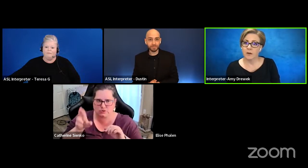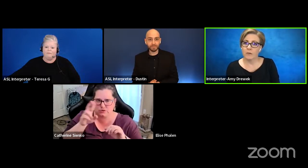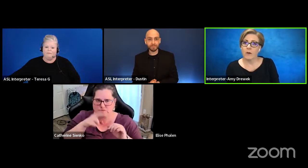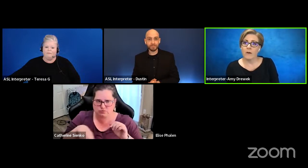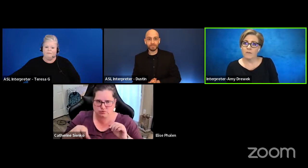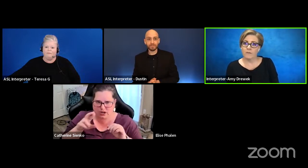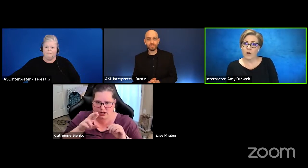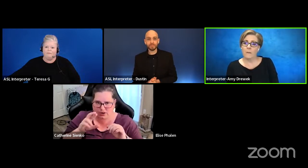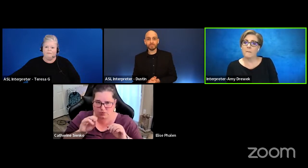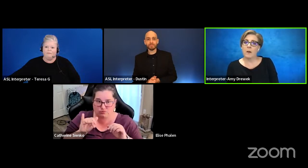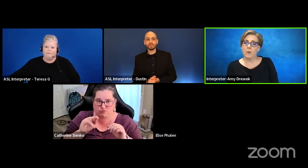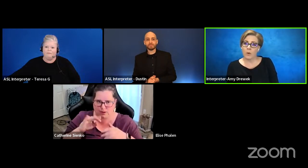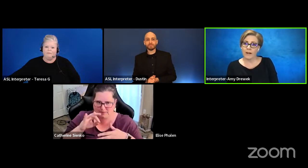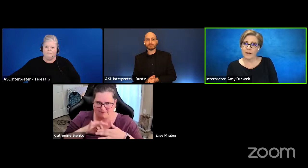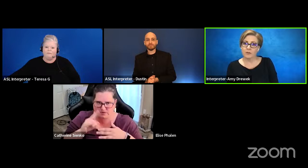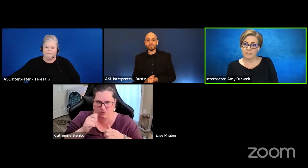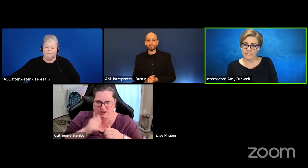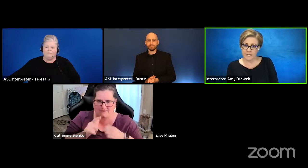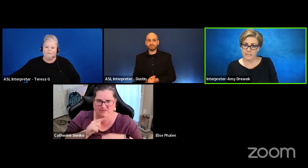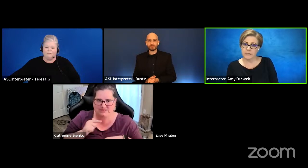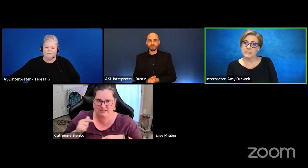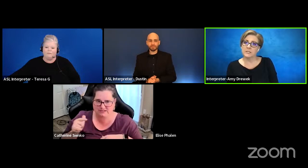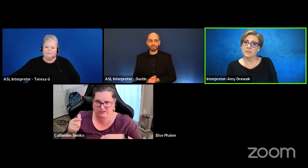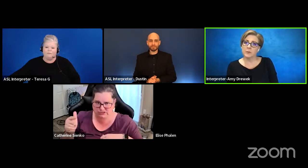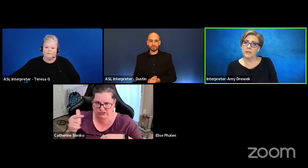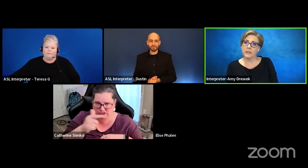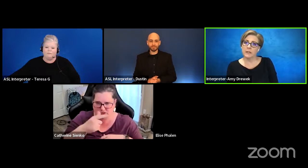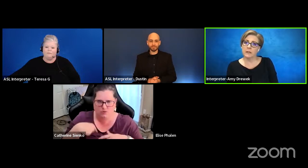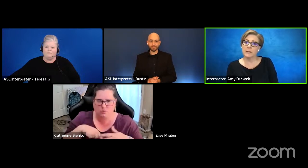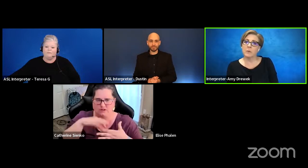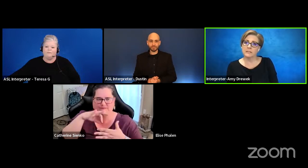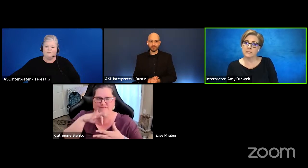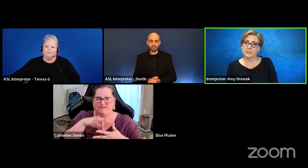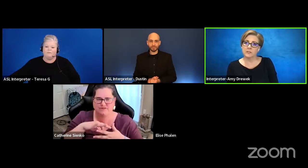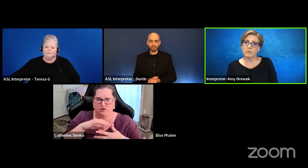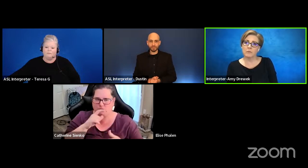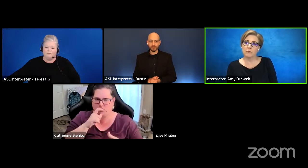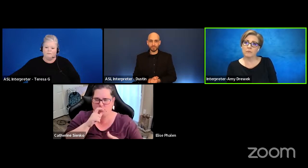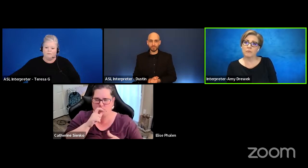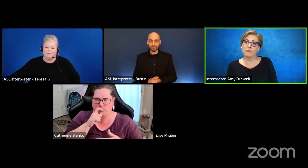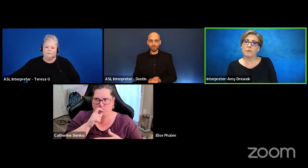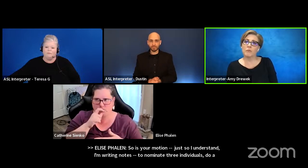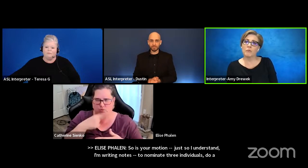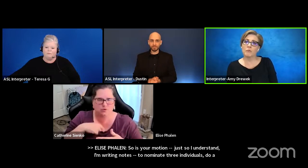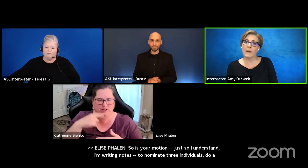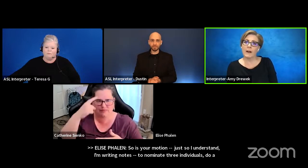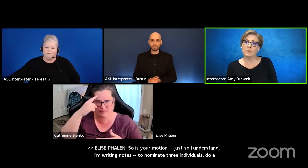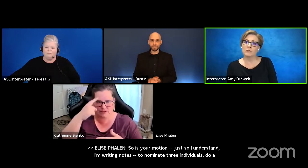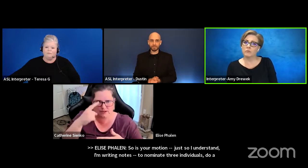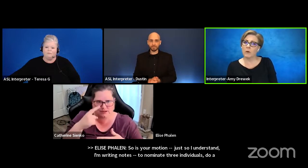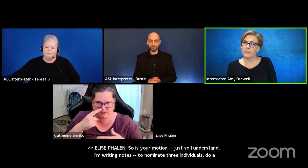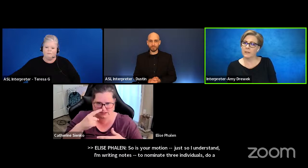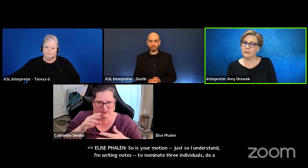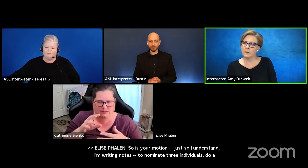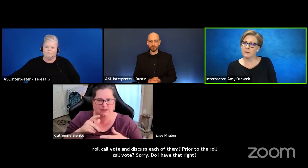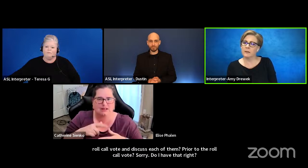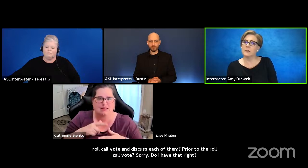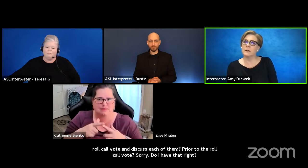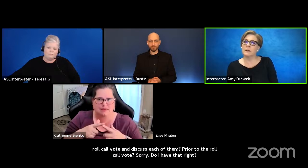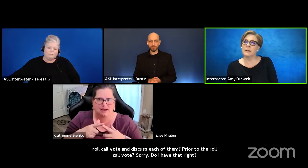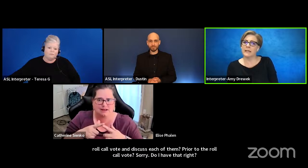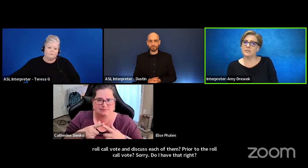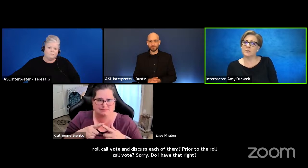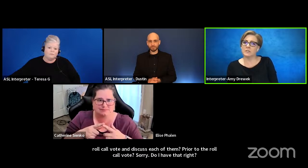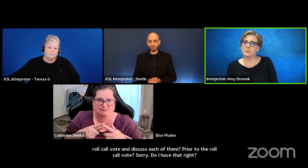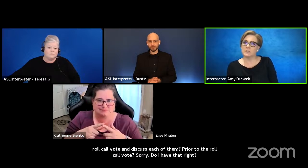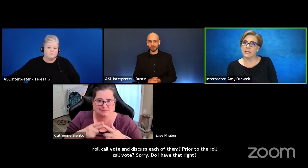This is Commissioner Cienko. From what I understand is he wants us to do a round